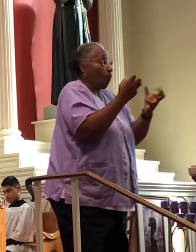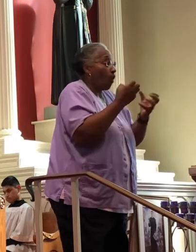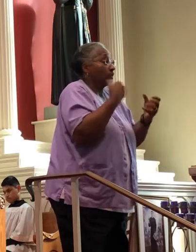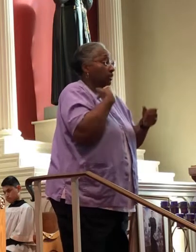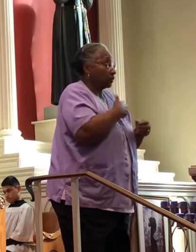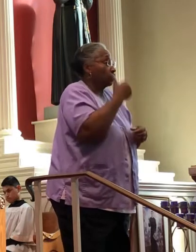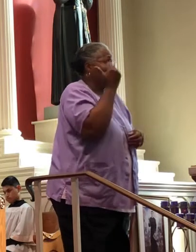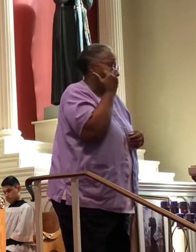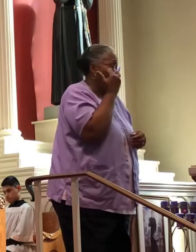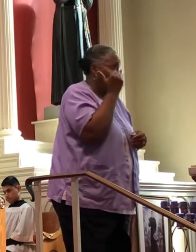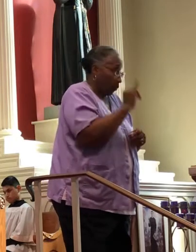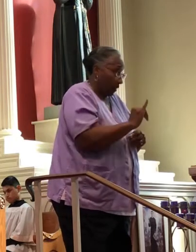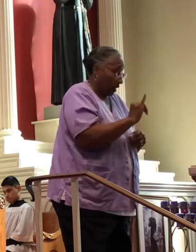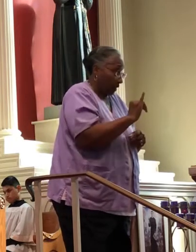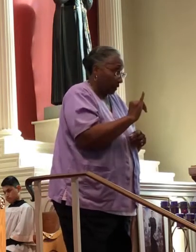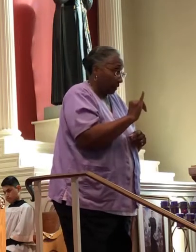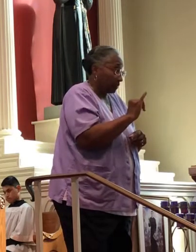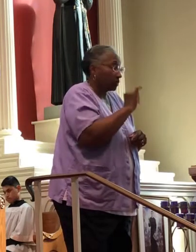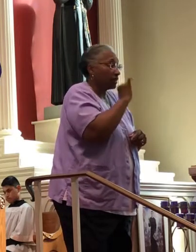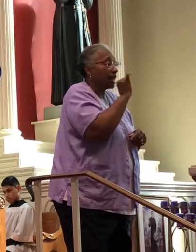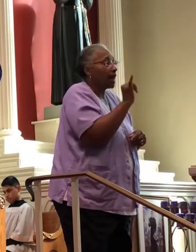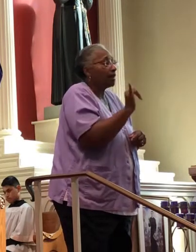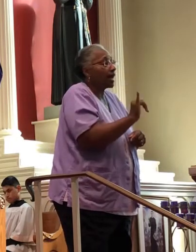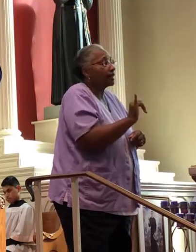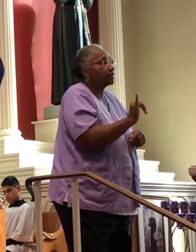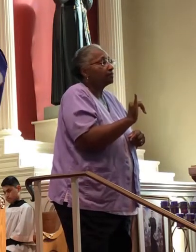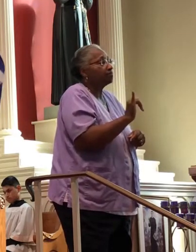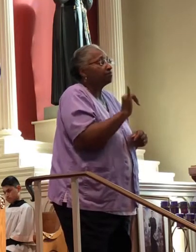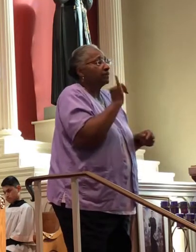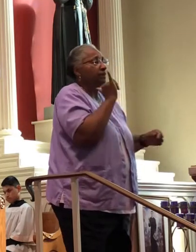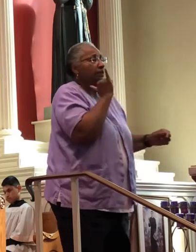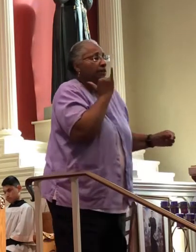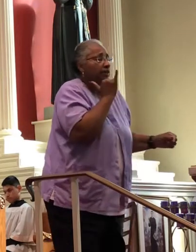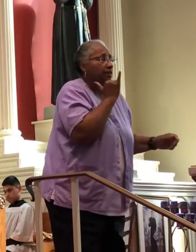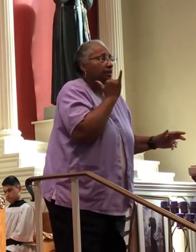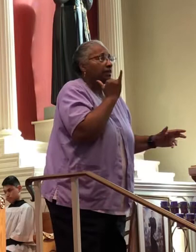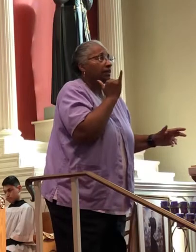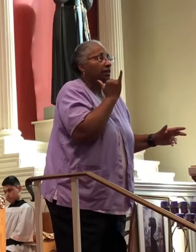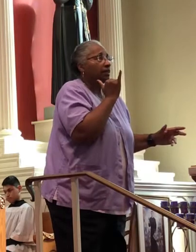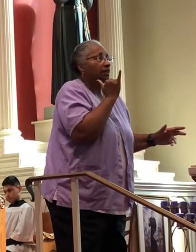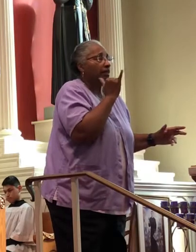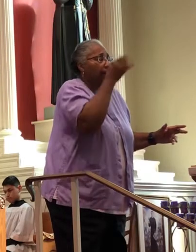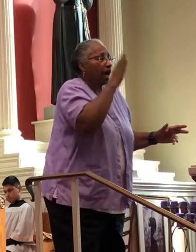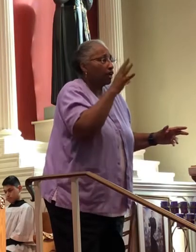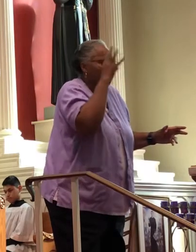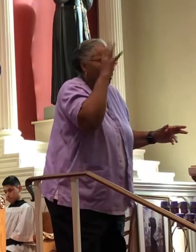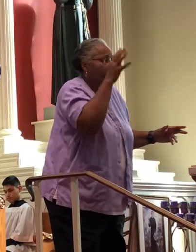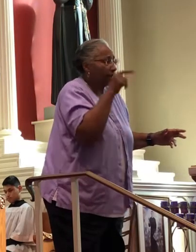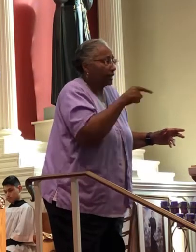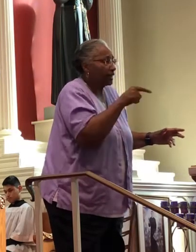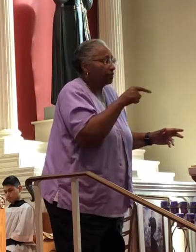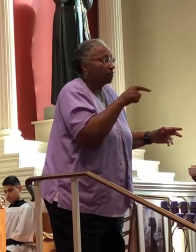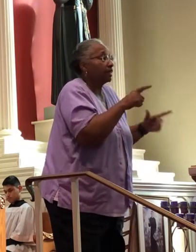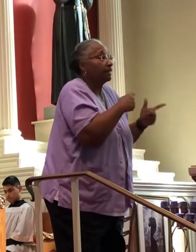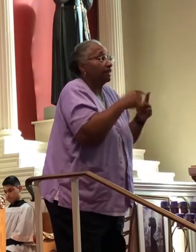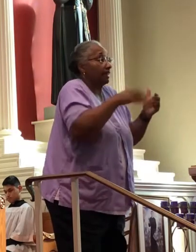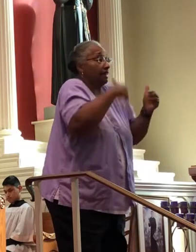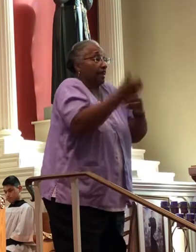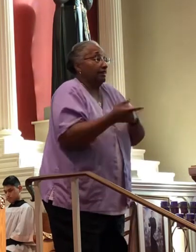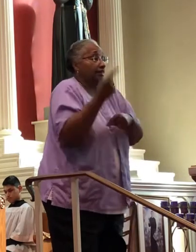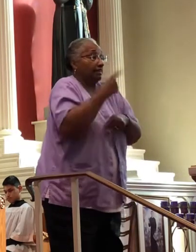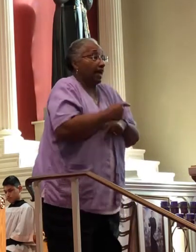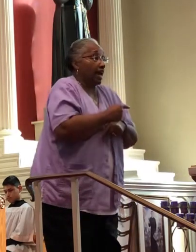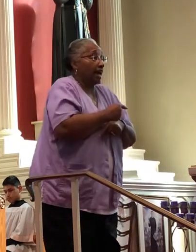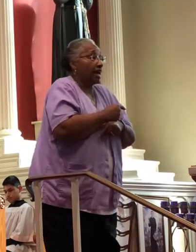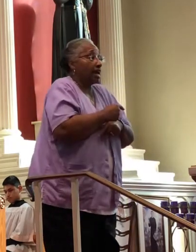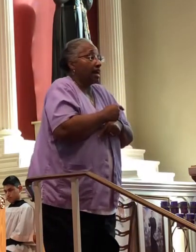as well. So it was not like all of a sudden, immediately, they were doomed and damned forever. But no, they did